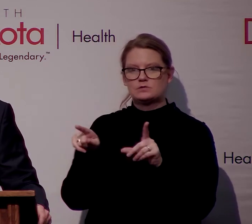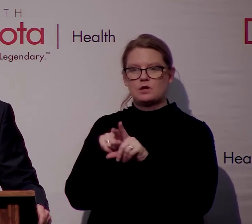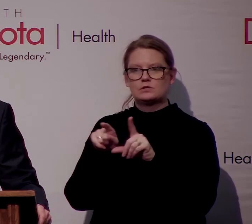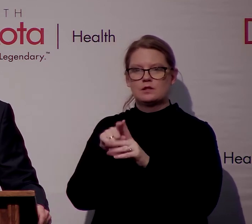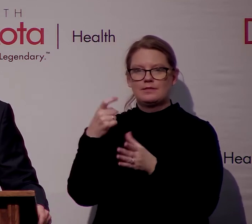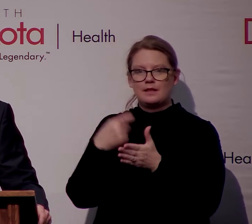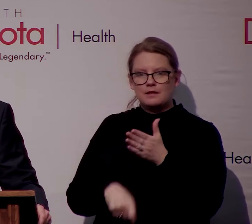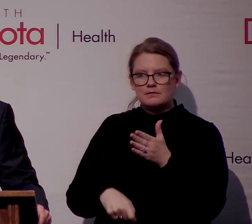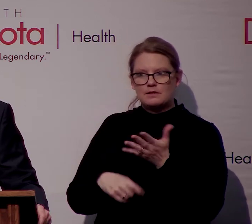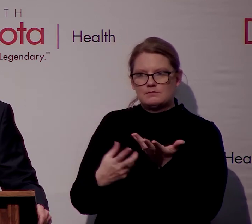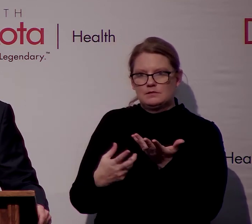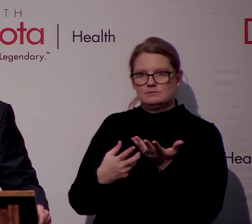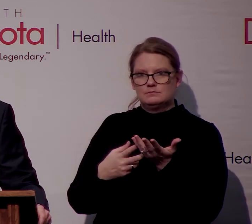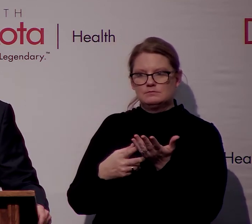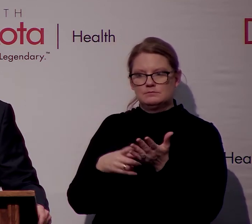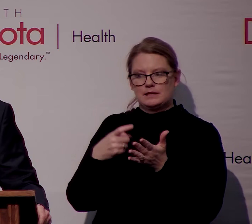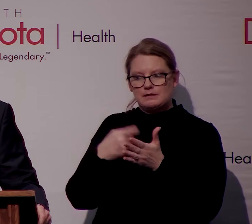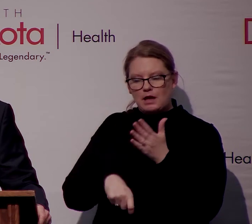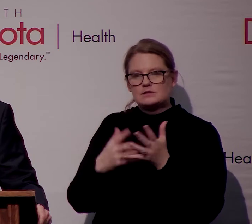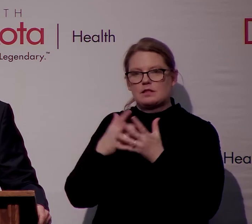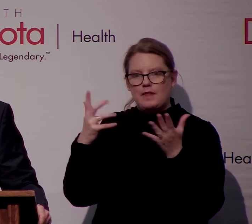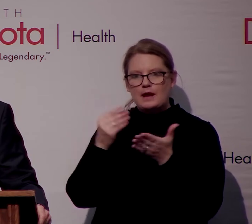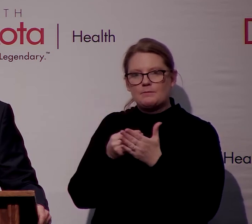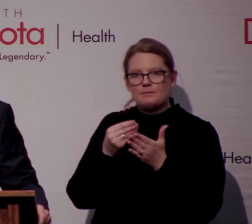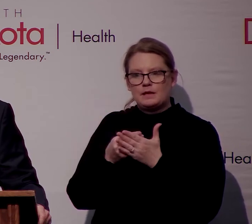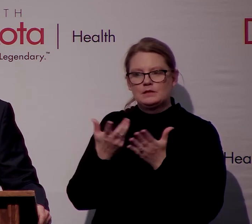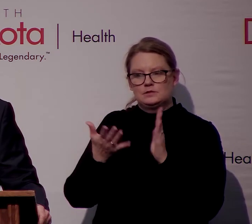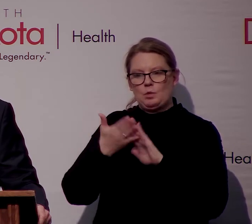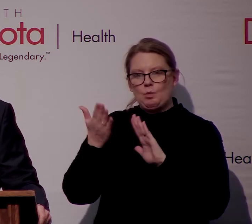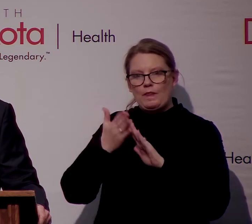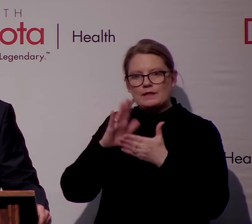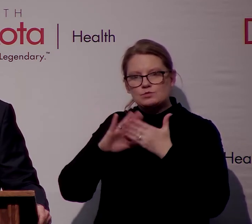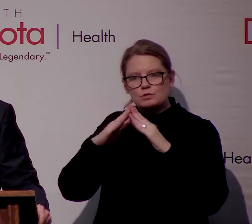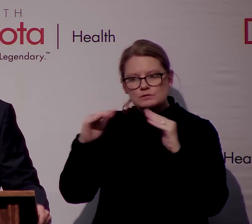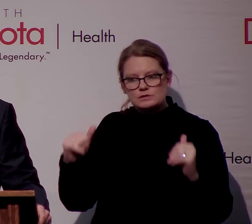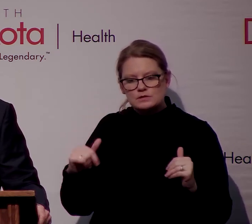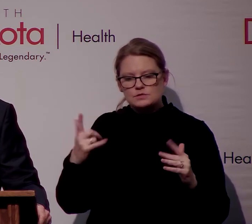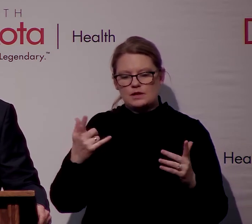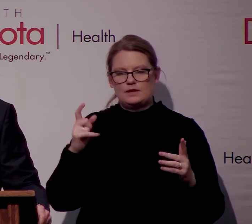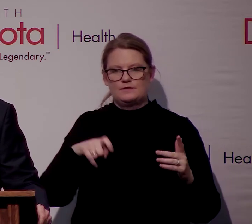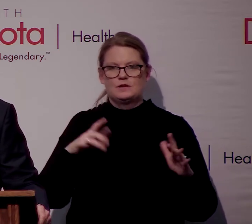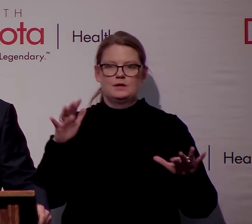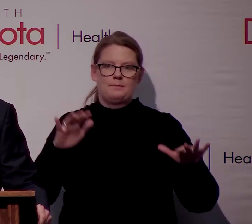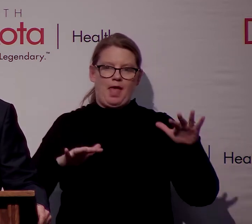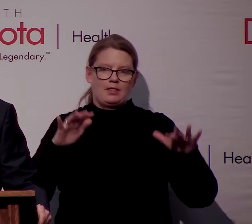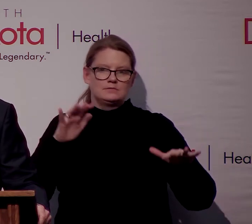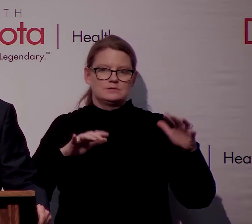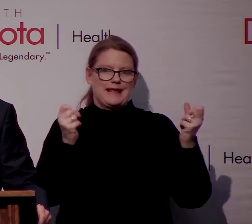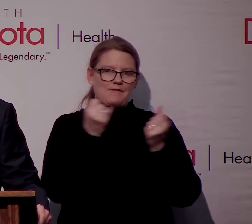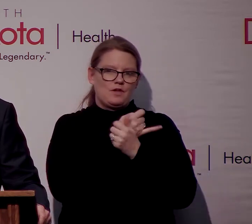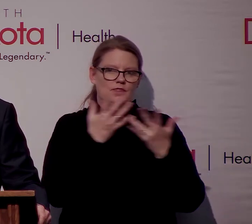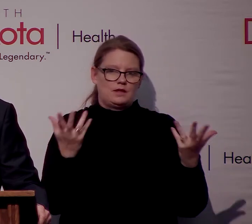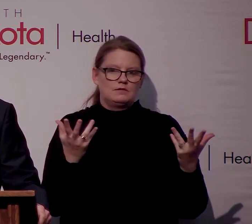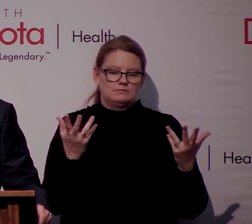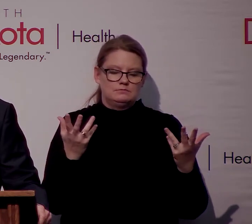every single day is millions and millions of dollars every day to run the school system. So we have to balance all of those things,